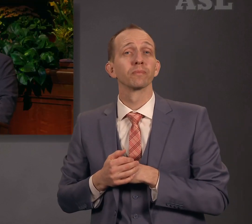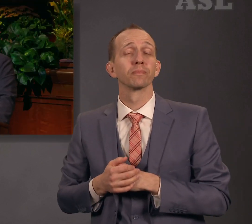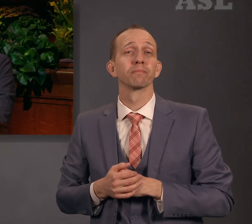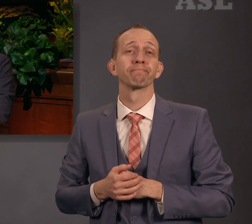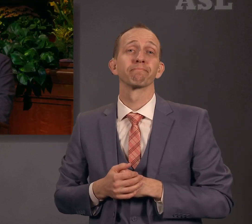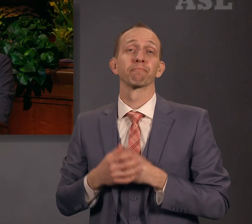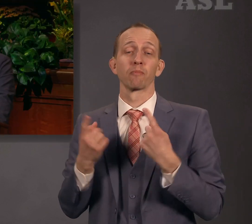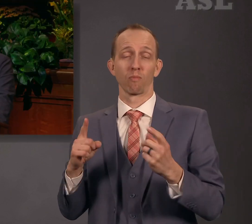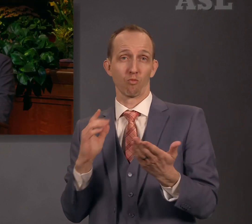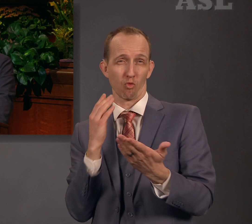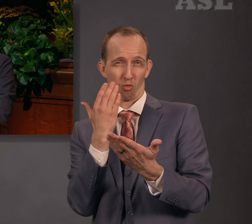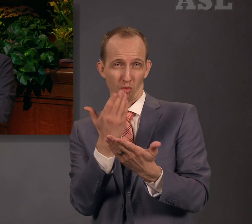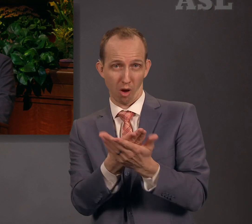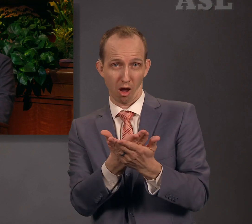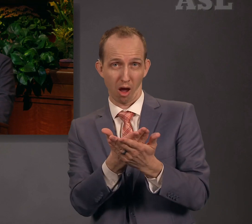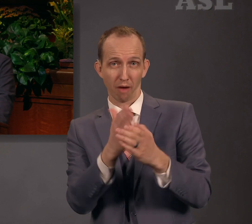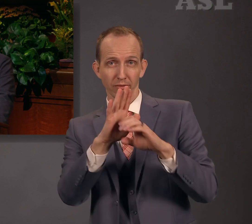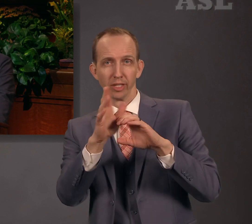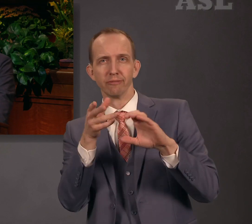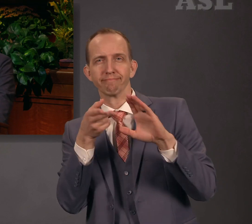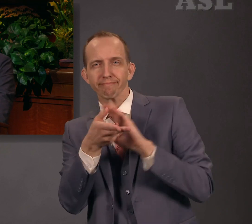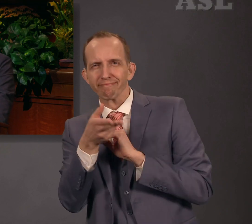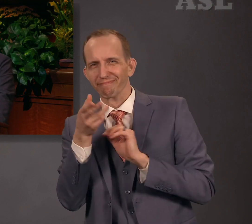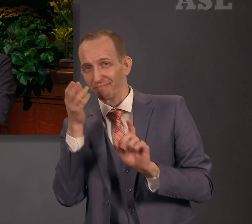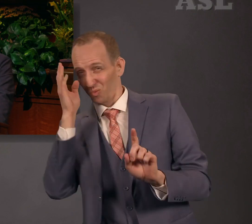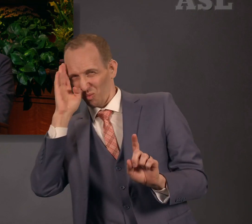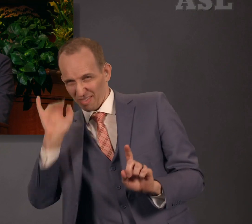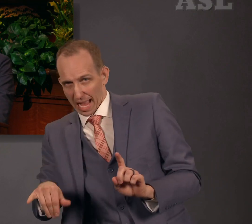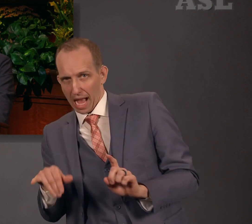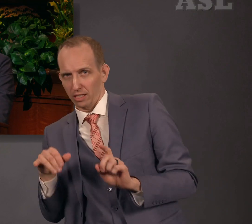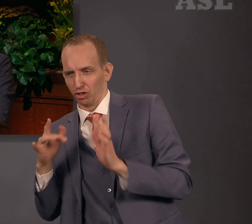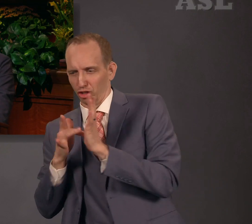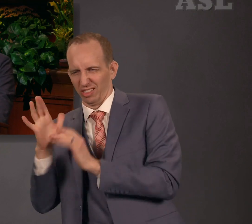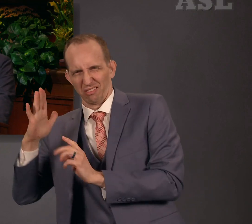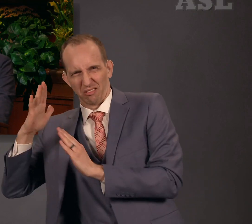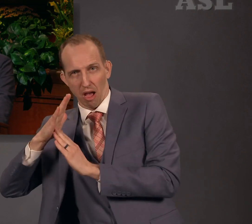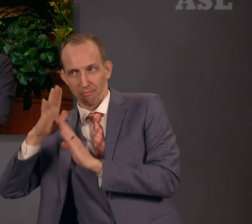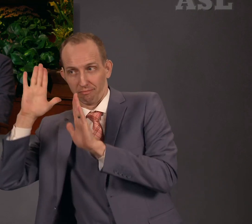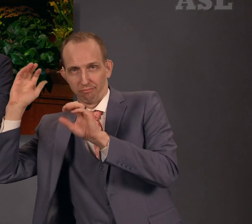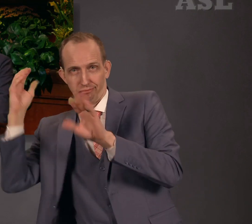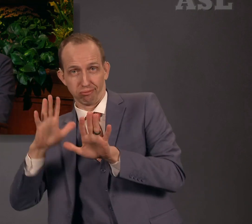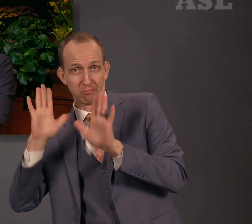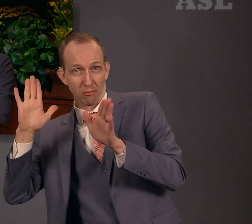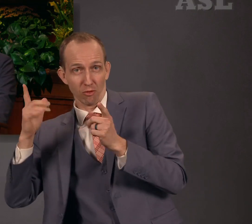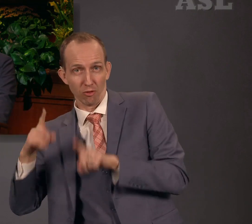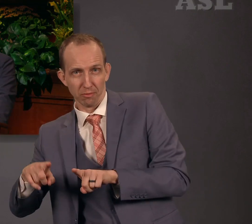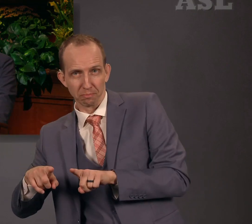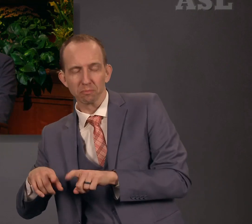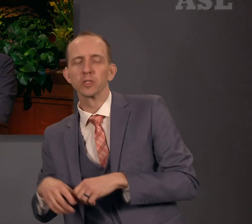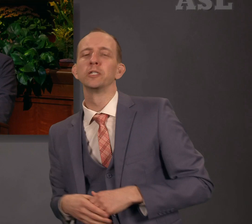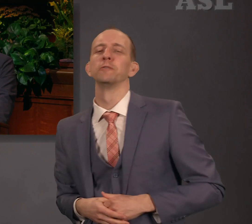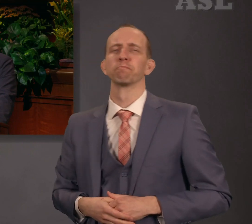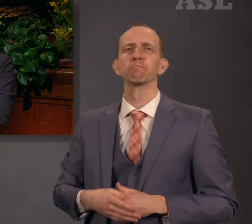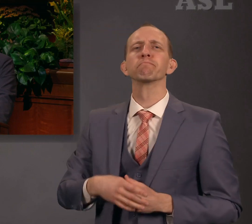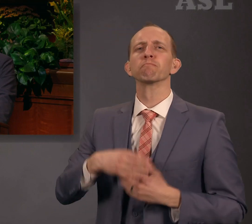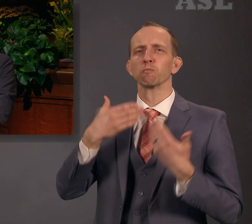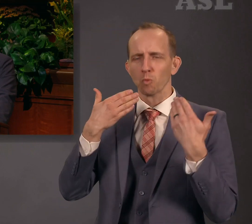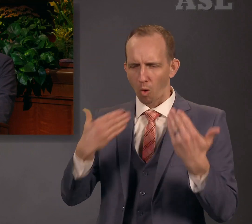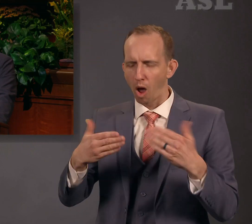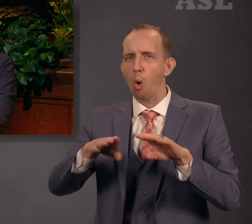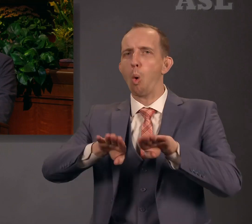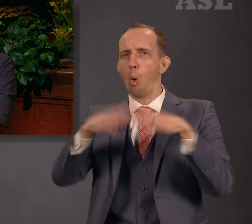we see one of the great miracles during the Savior's mortal ministry. First, the Lord said, "Take ye away the